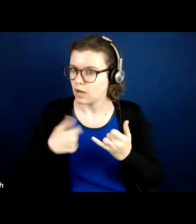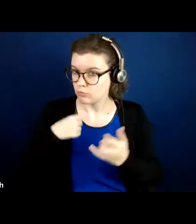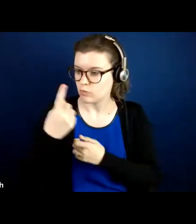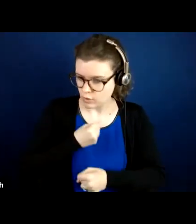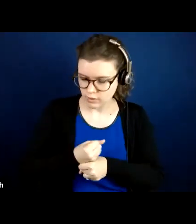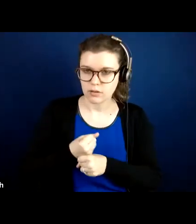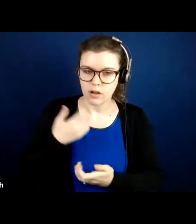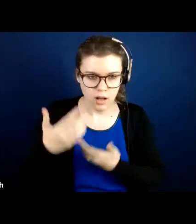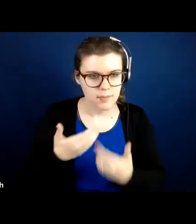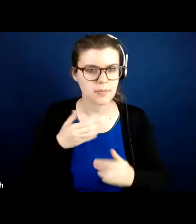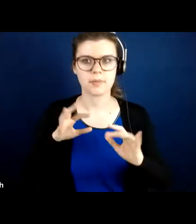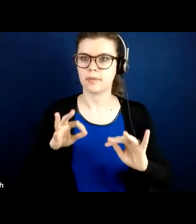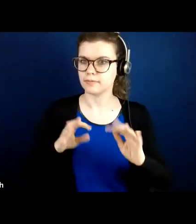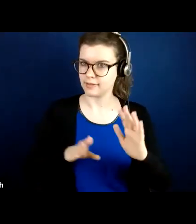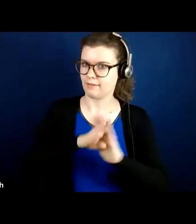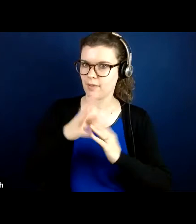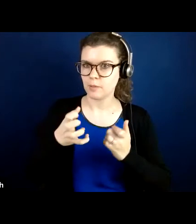folks to do this important work.